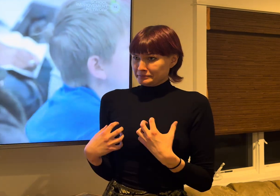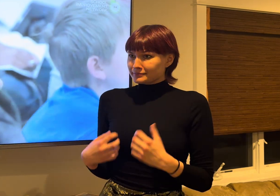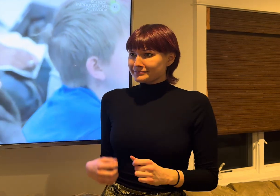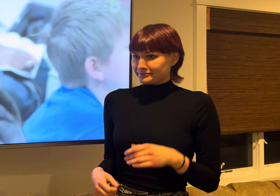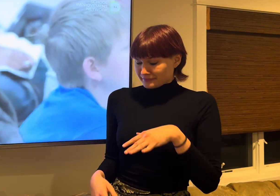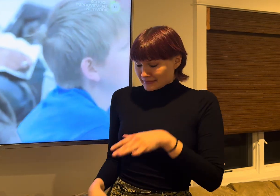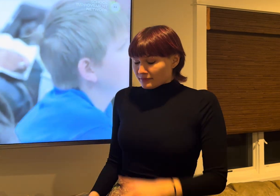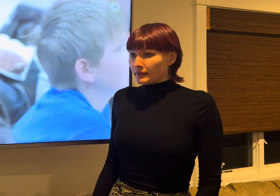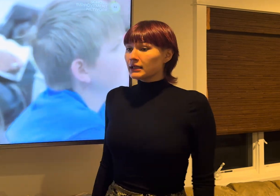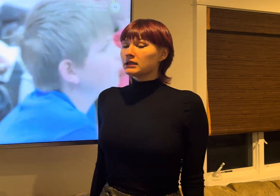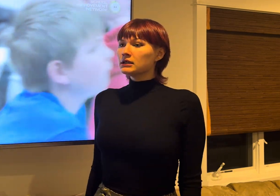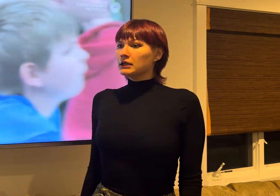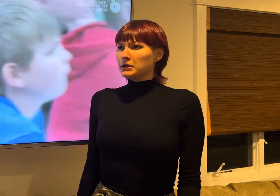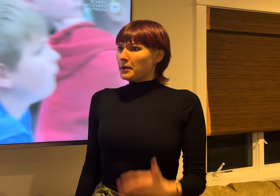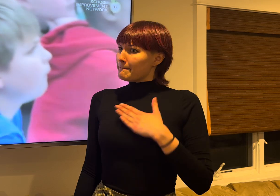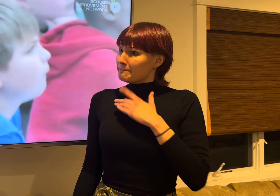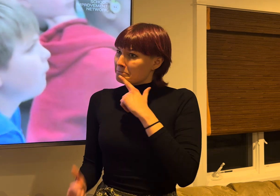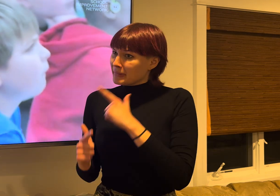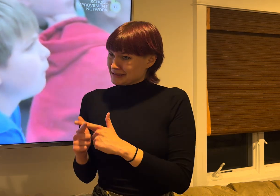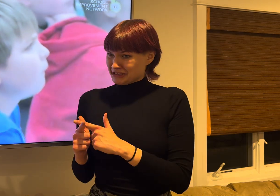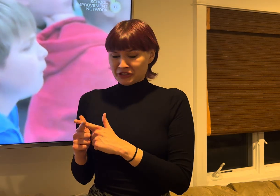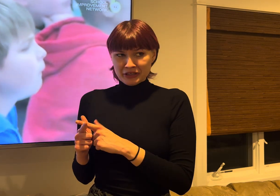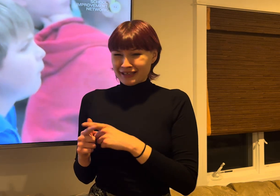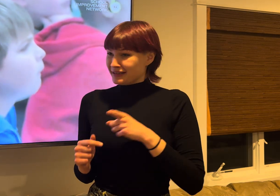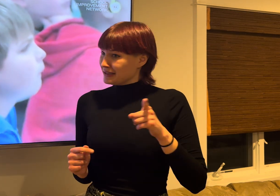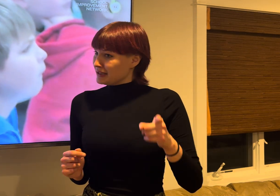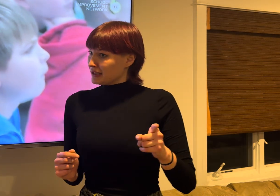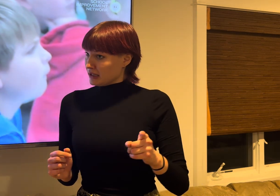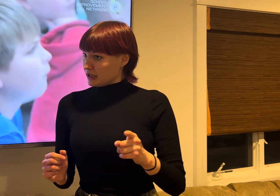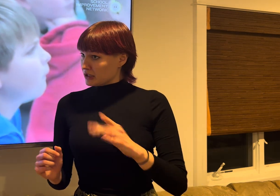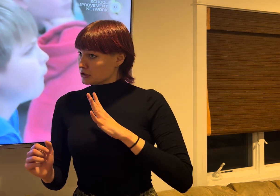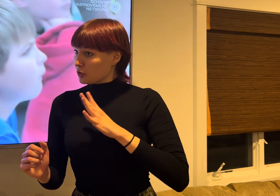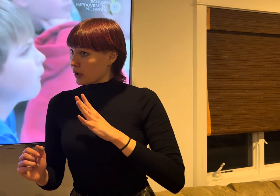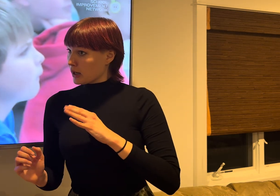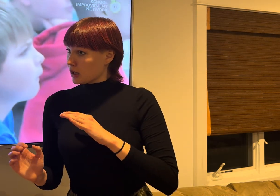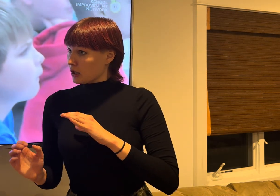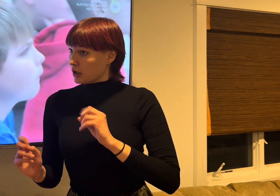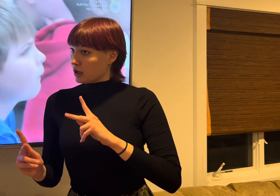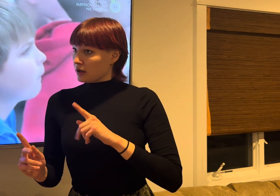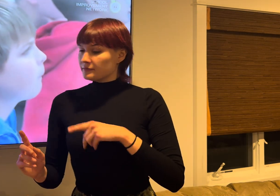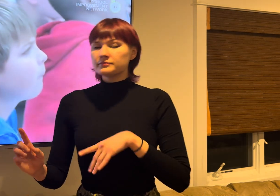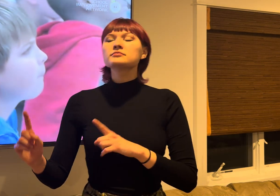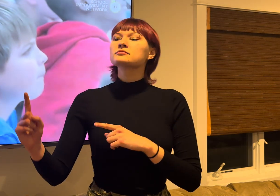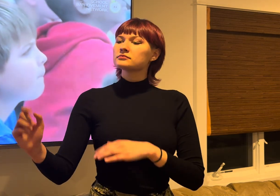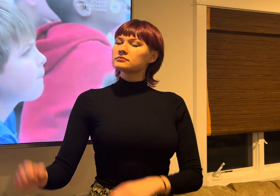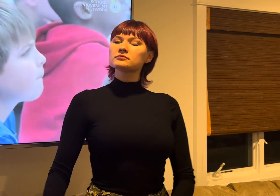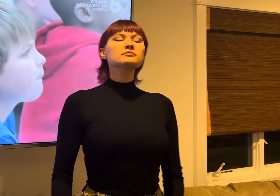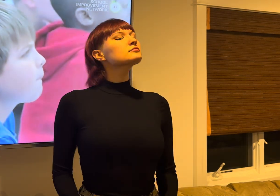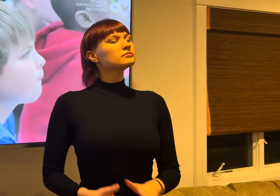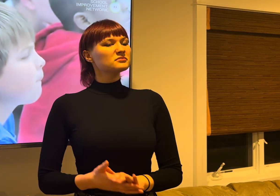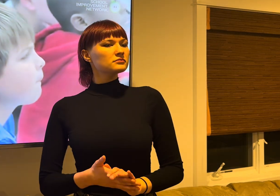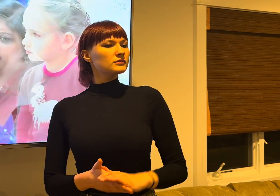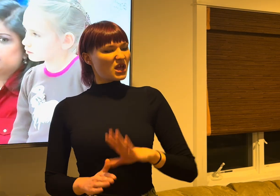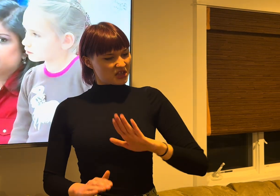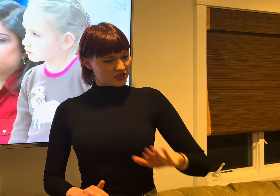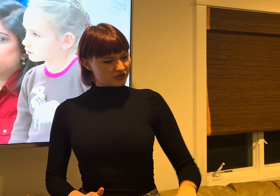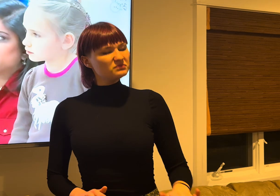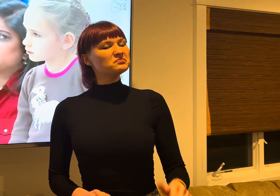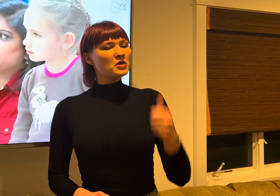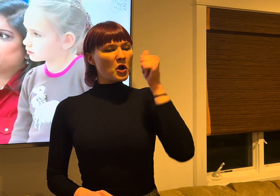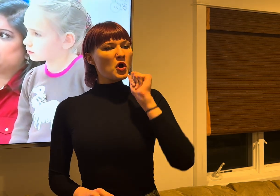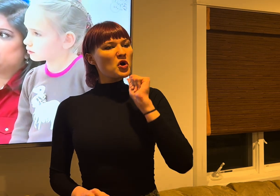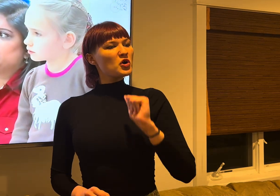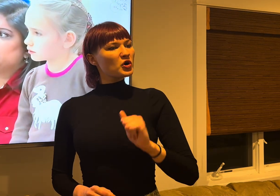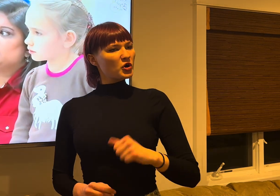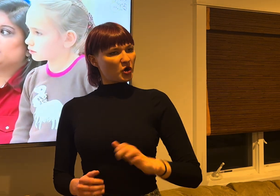"My sister, is she all right? The child's alive. No harm will come to her." Who are you?"